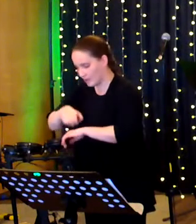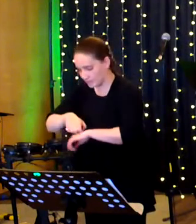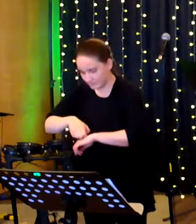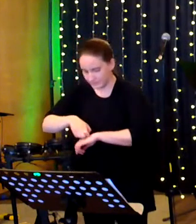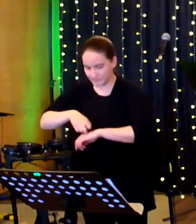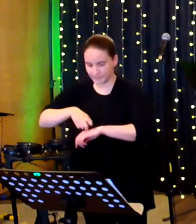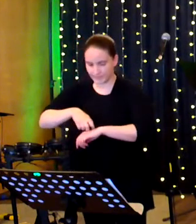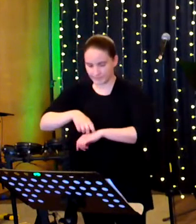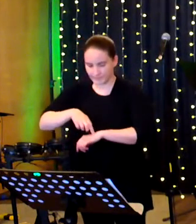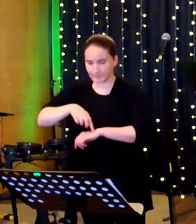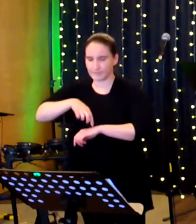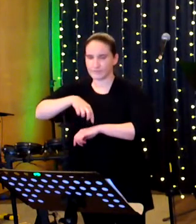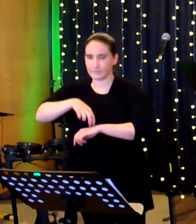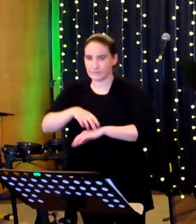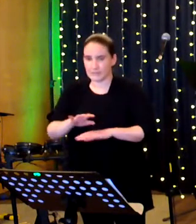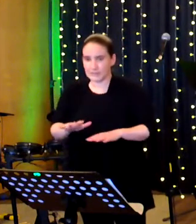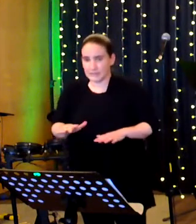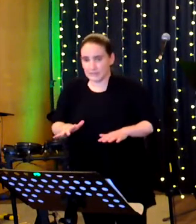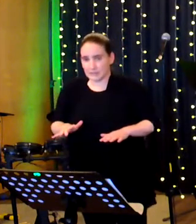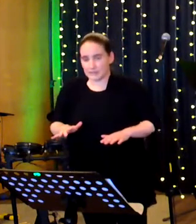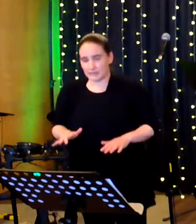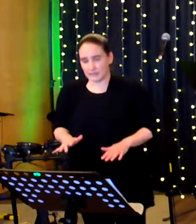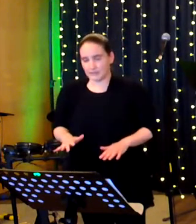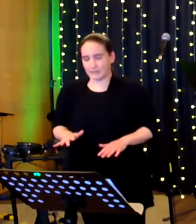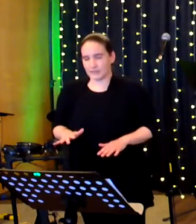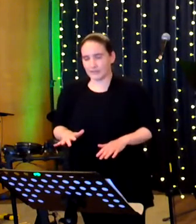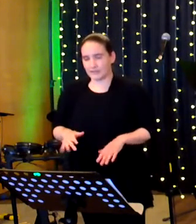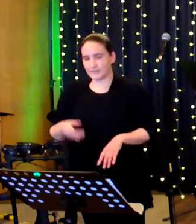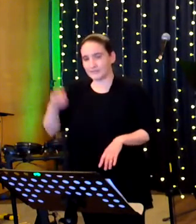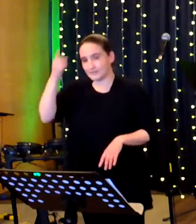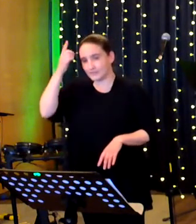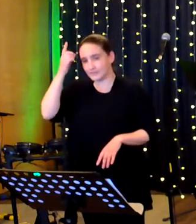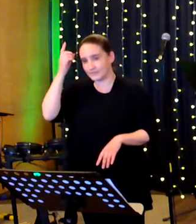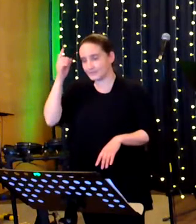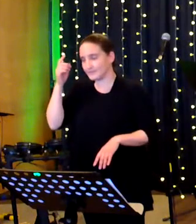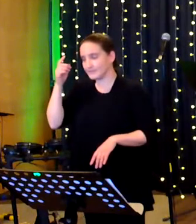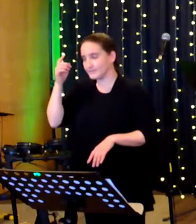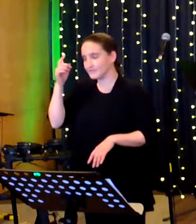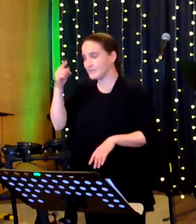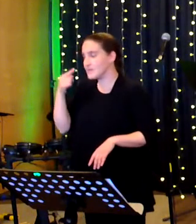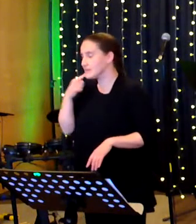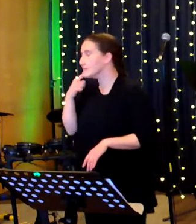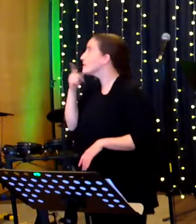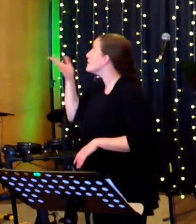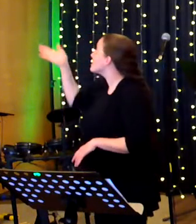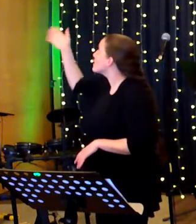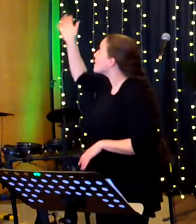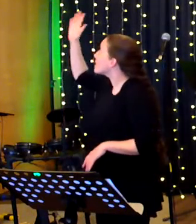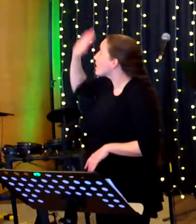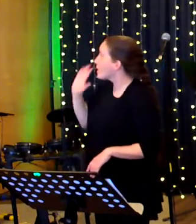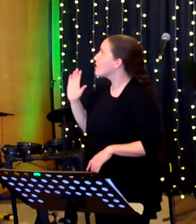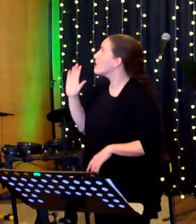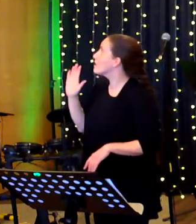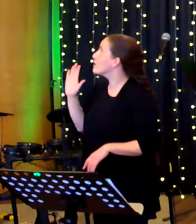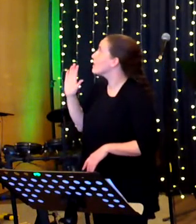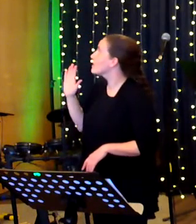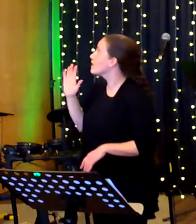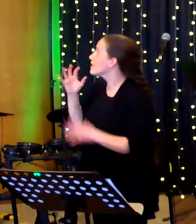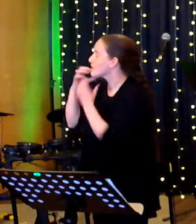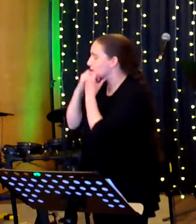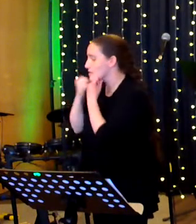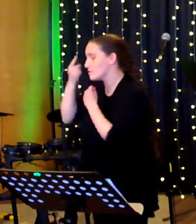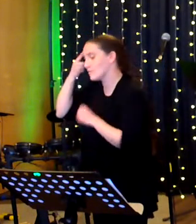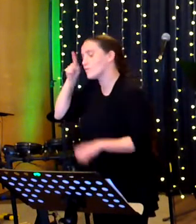He lifted me, Daniel said. And then he said to Daniel, you are very precious to